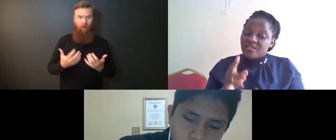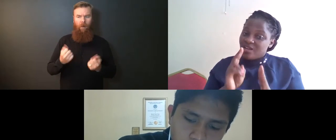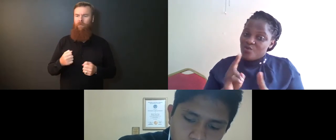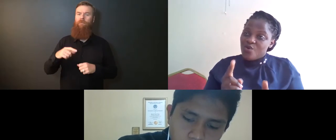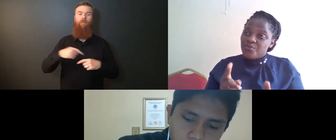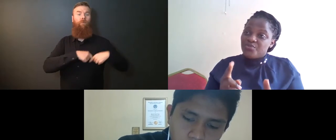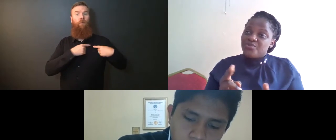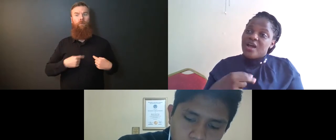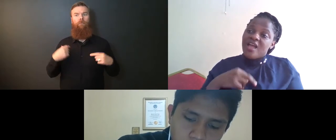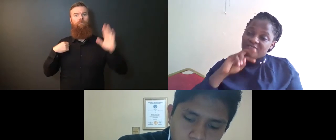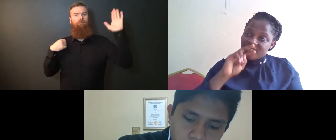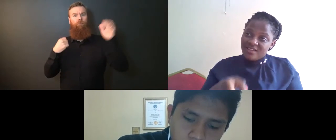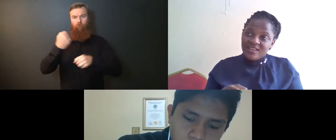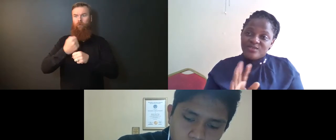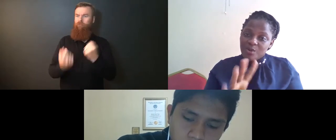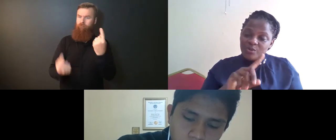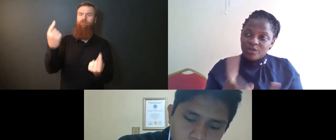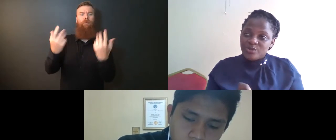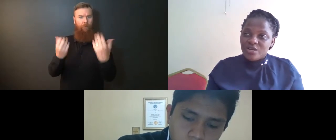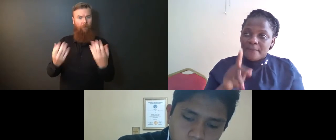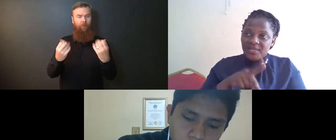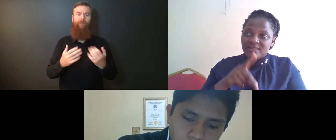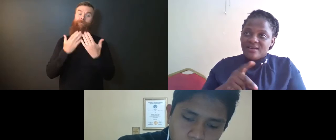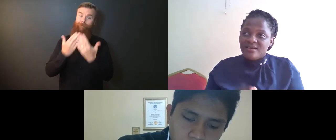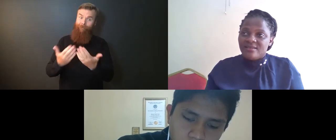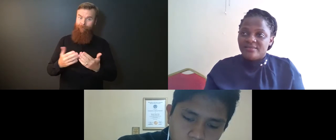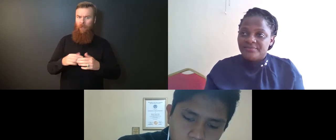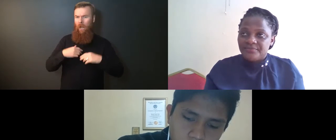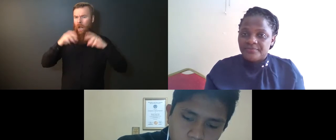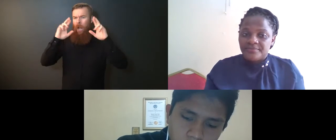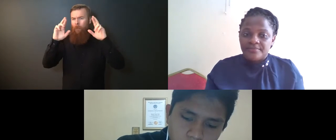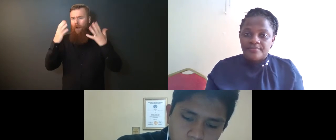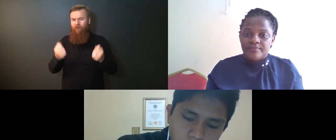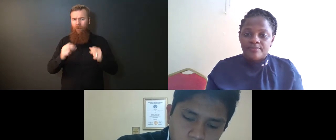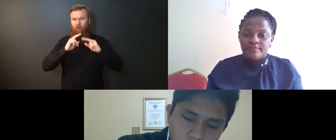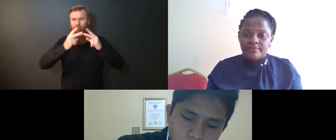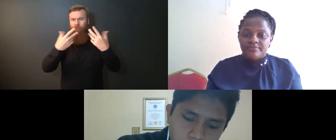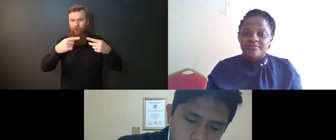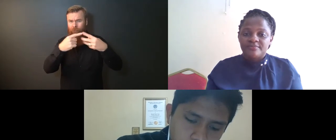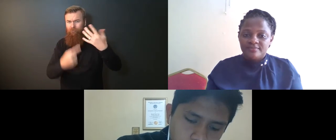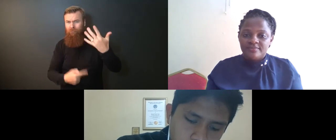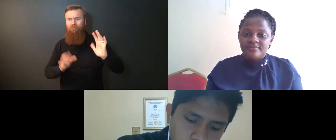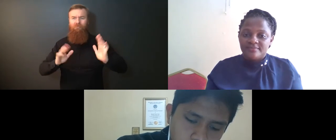so much. Hope I have answered the question, Peter.